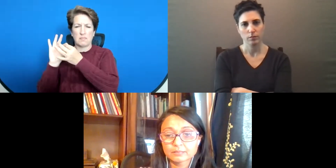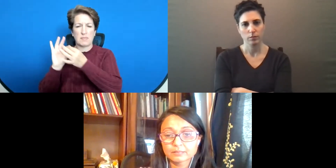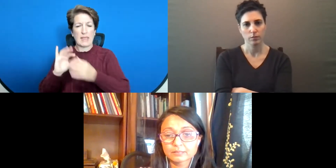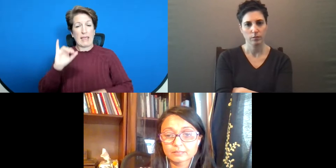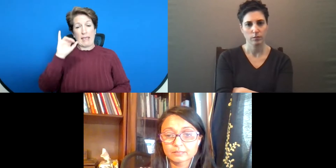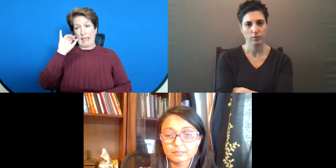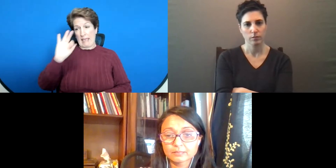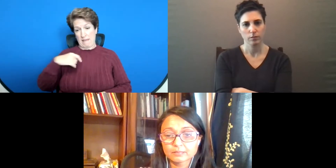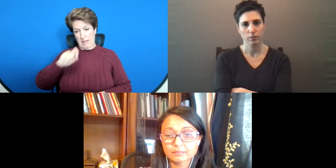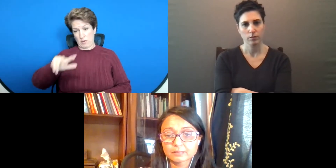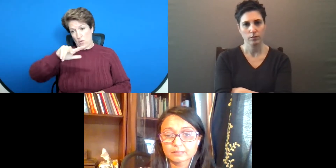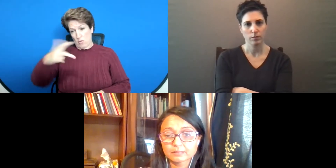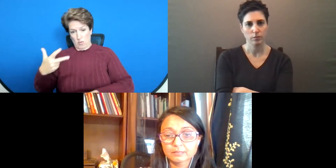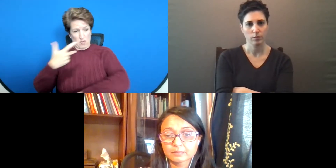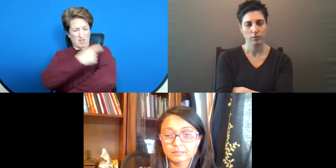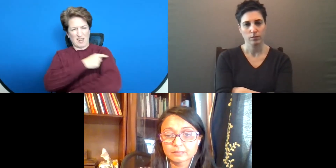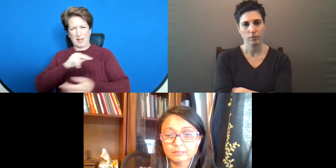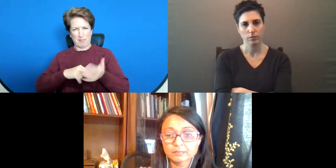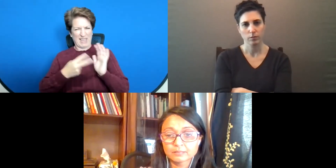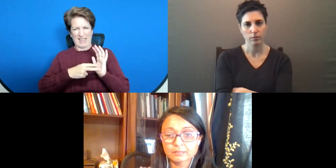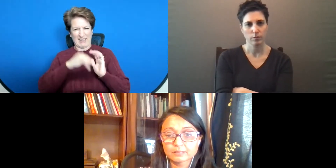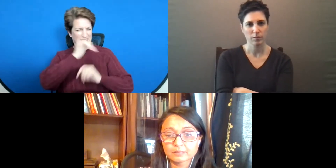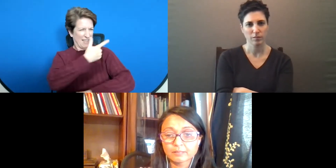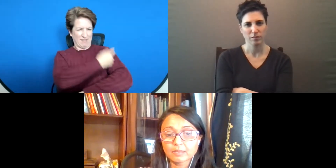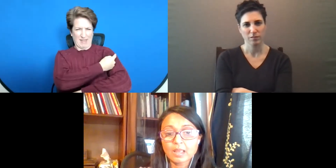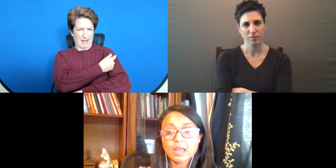the vaccine isn't even working. How do we address this?